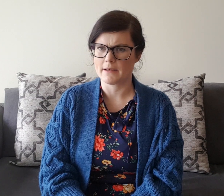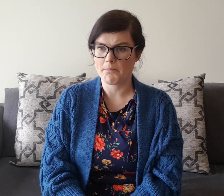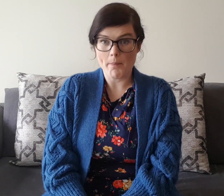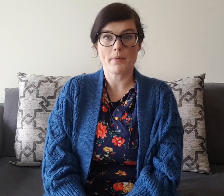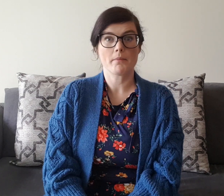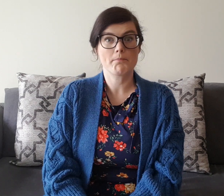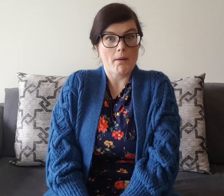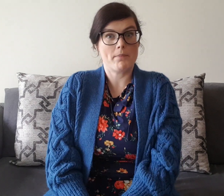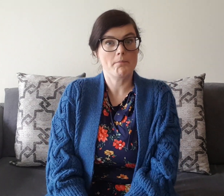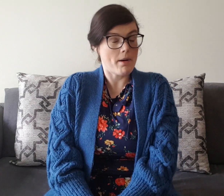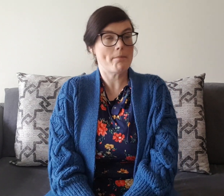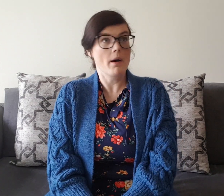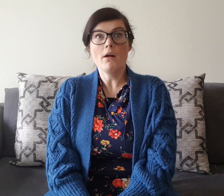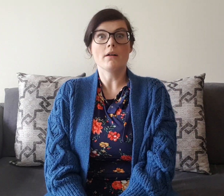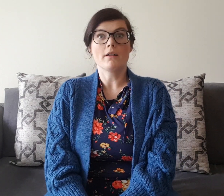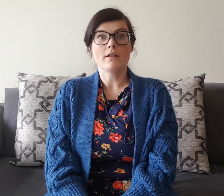and pop, pop, pop,